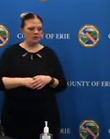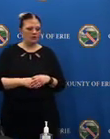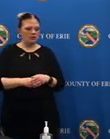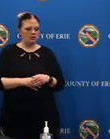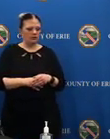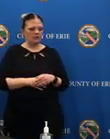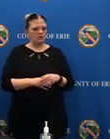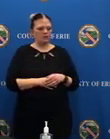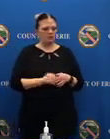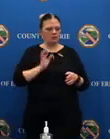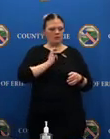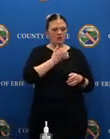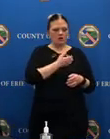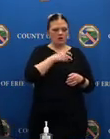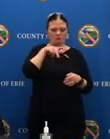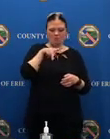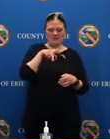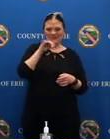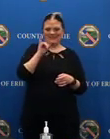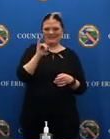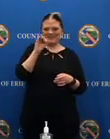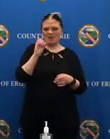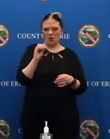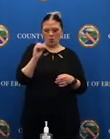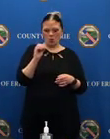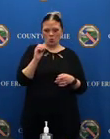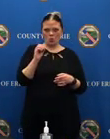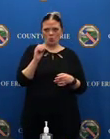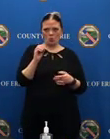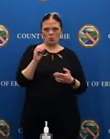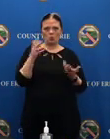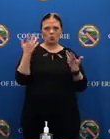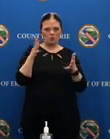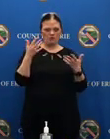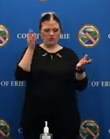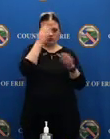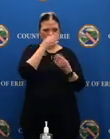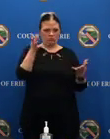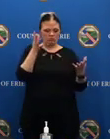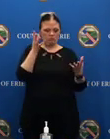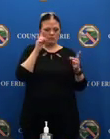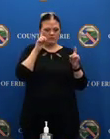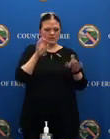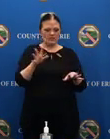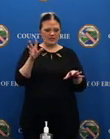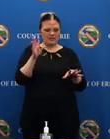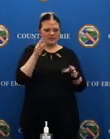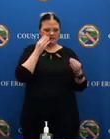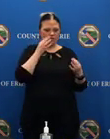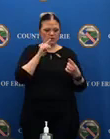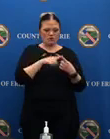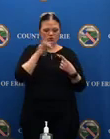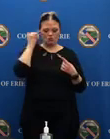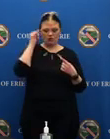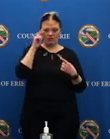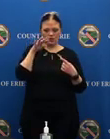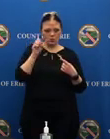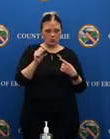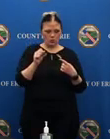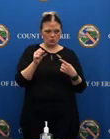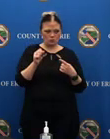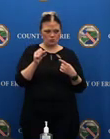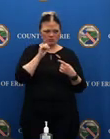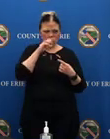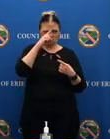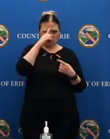We actually, our PIO has already given that testing information to Buffalo News, so I